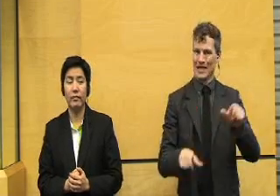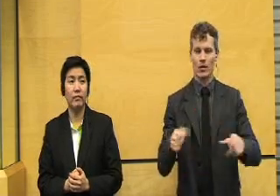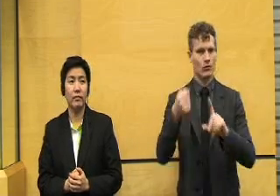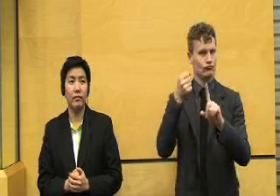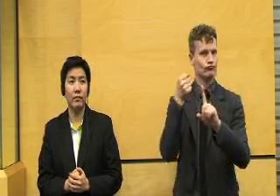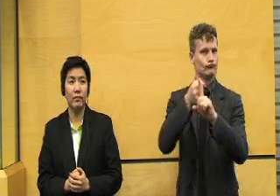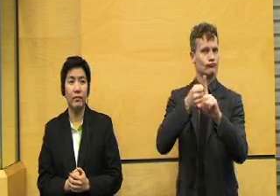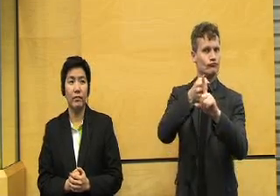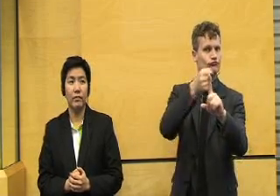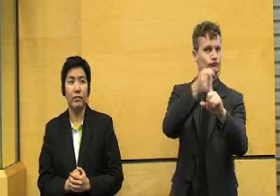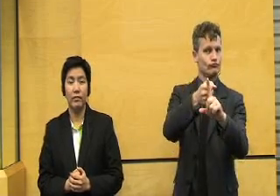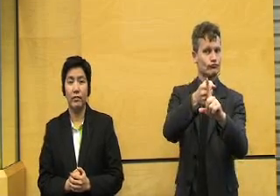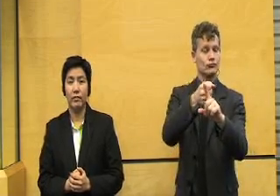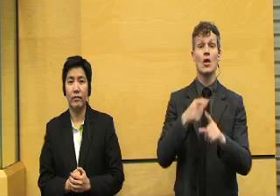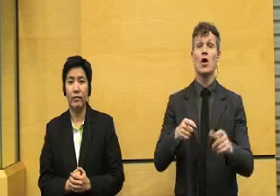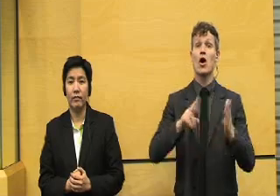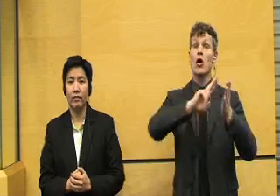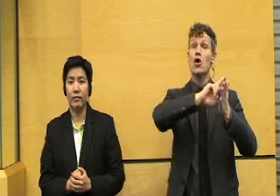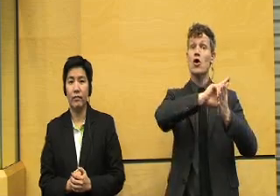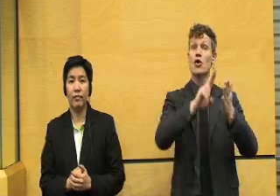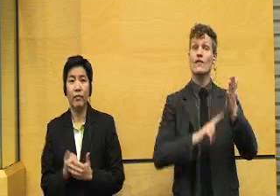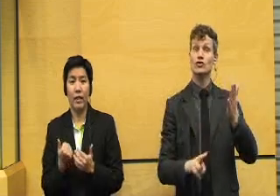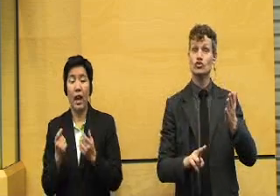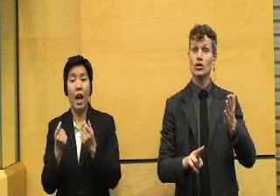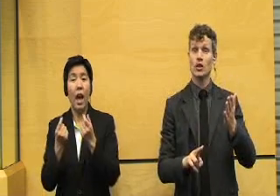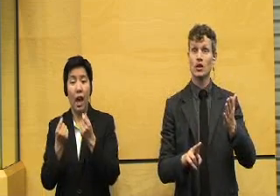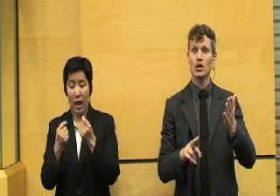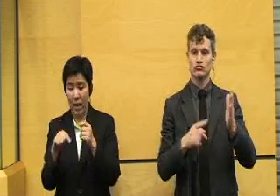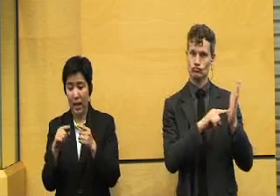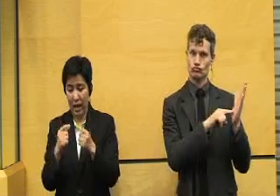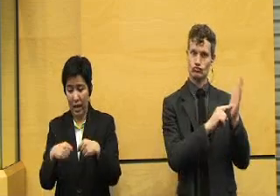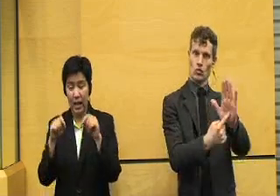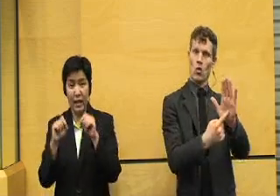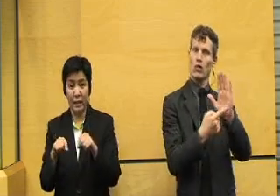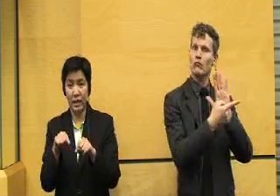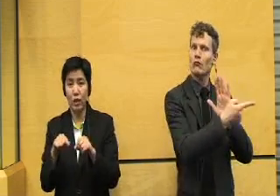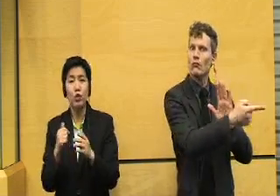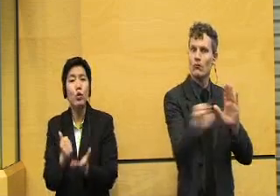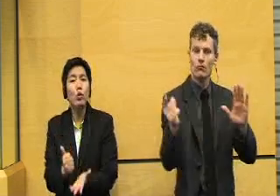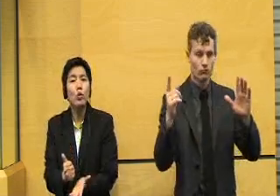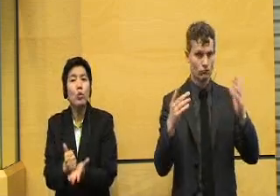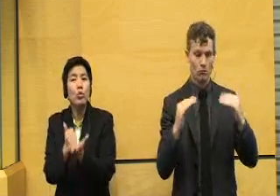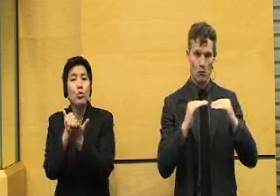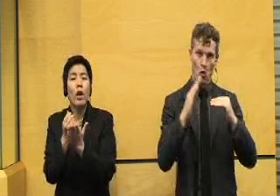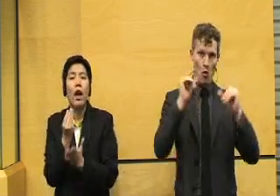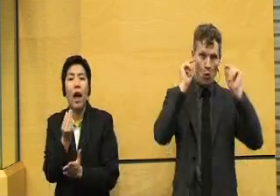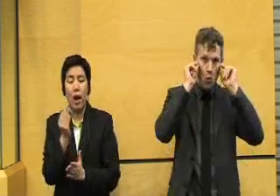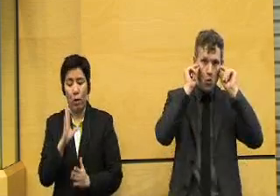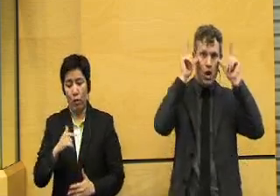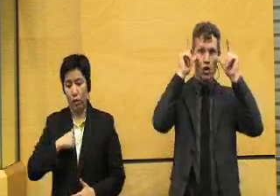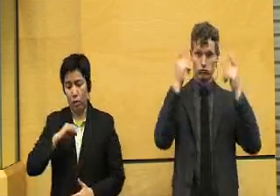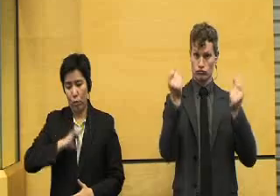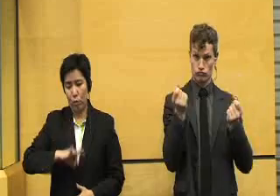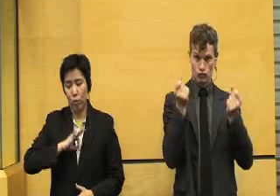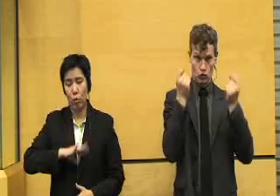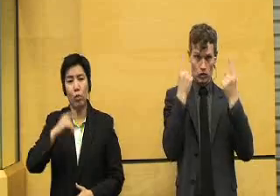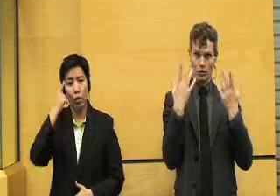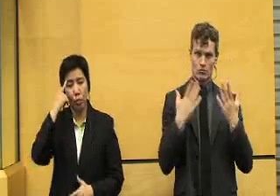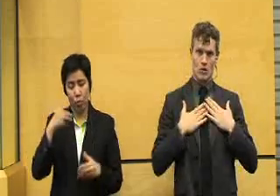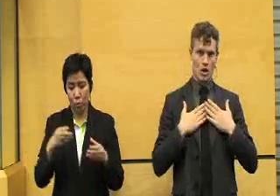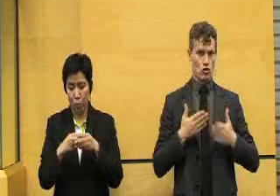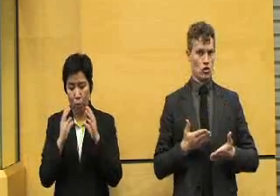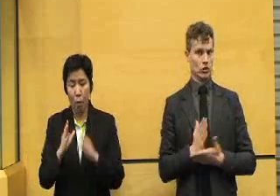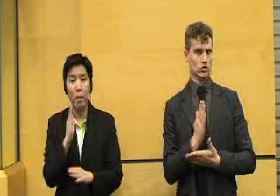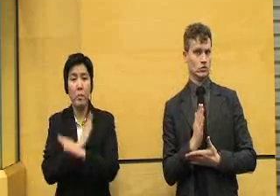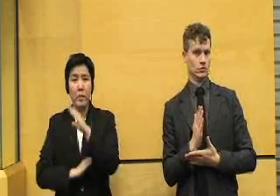awareness among certain groups of persons with disabilities about their rights. It is also a good rallying point for them to advocate